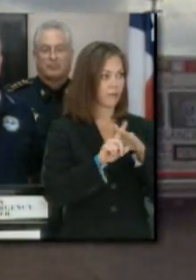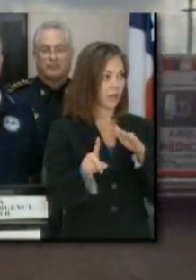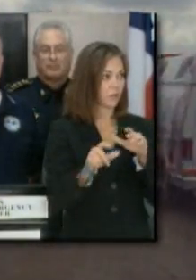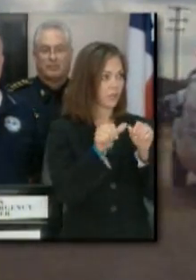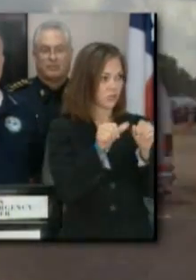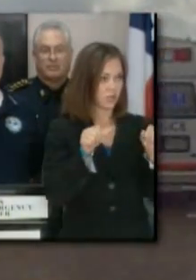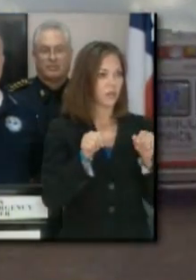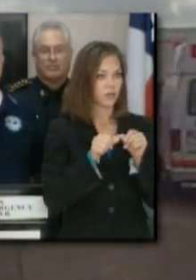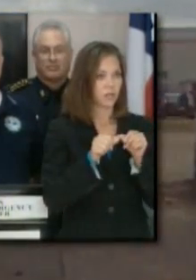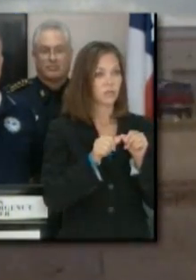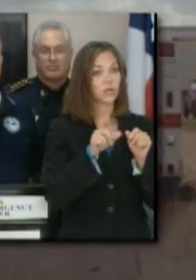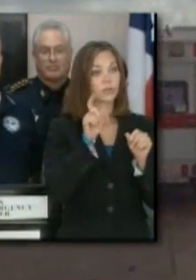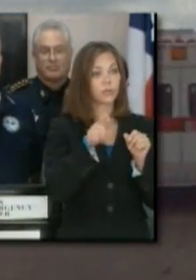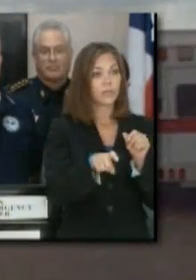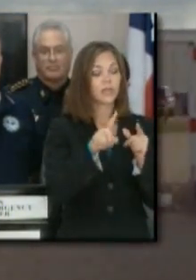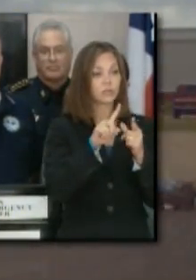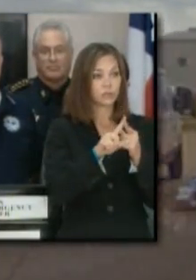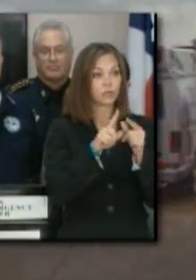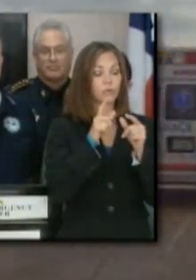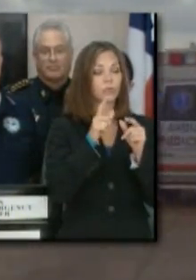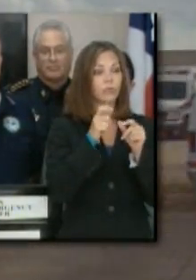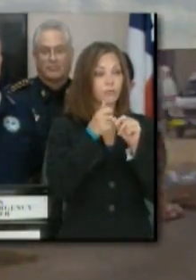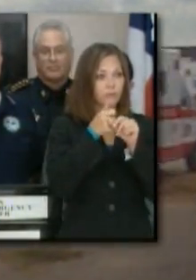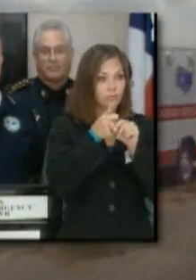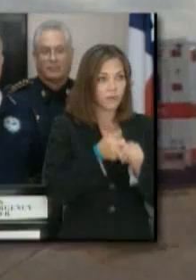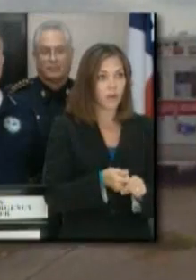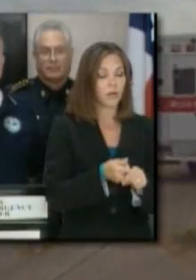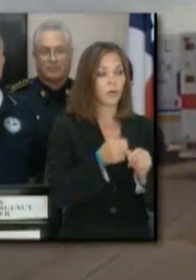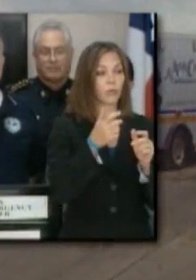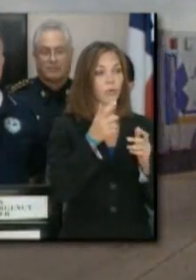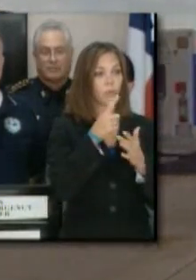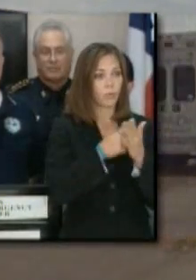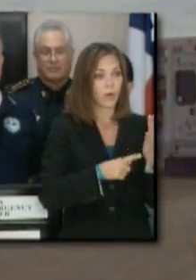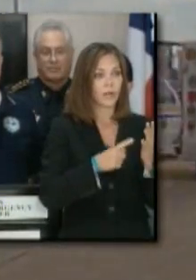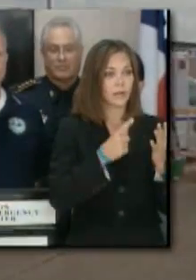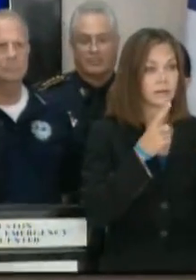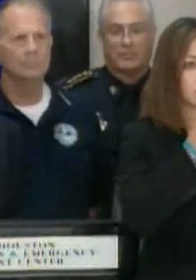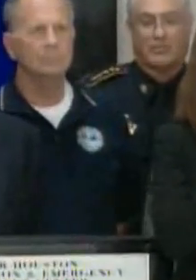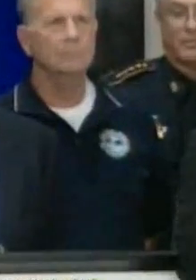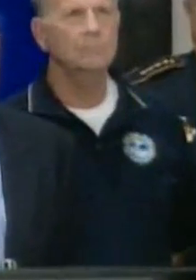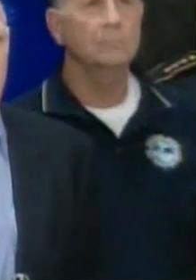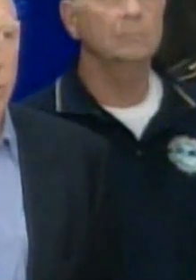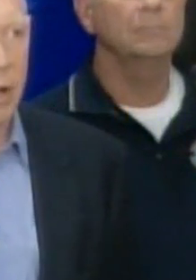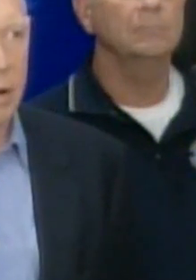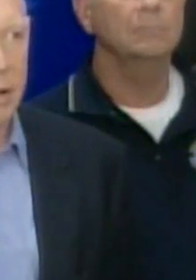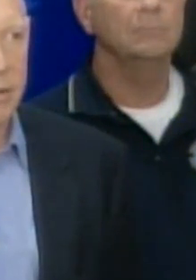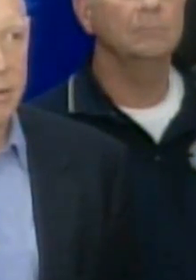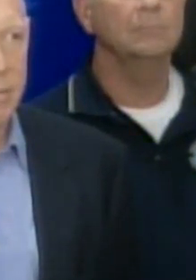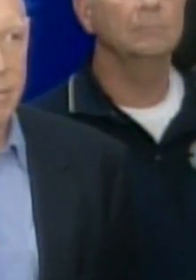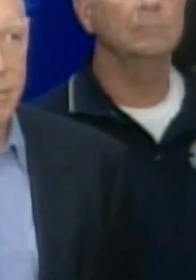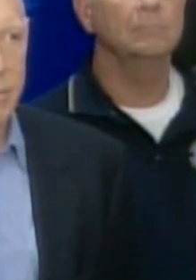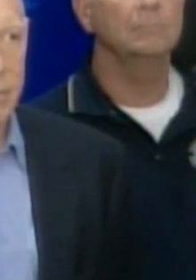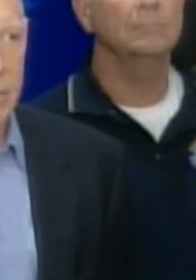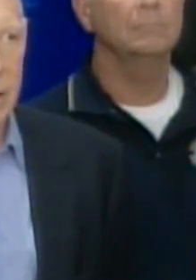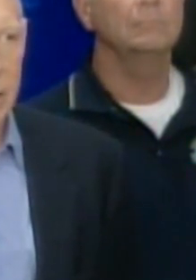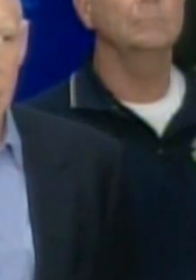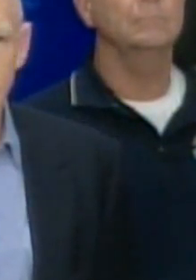you need to heed the call of your local officials to evacuate those areas.